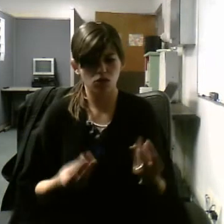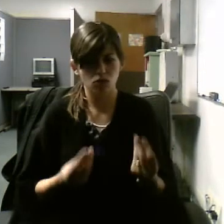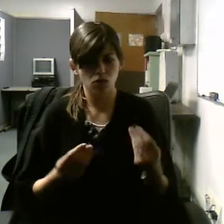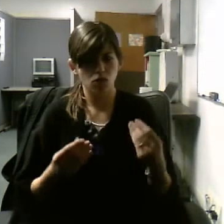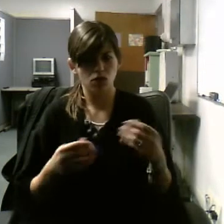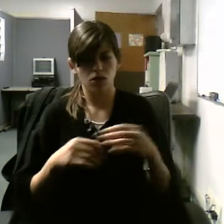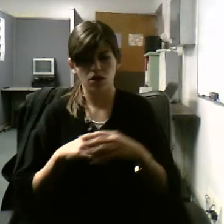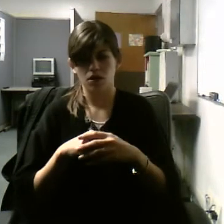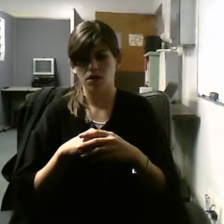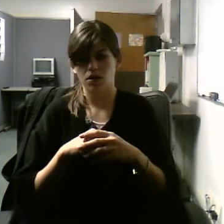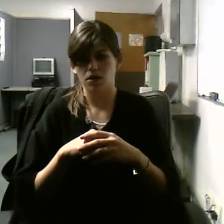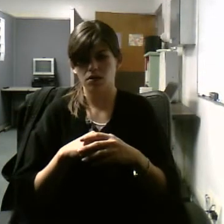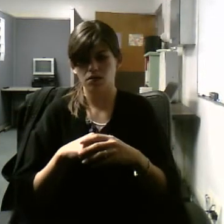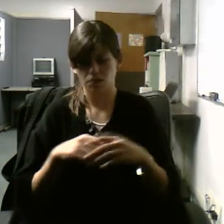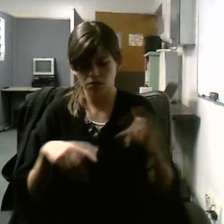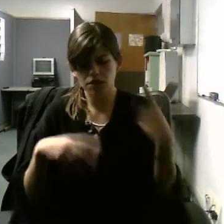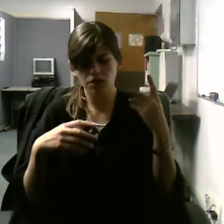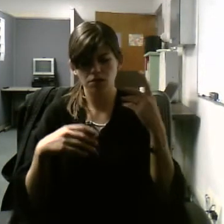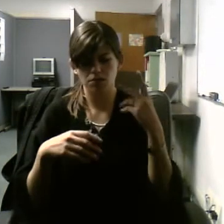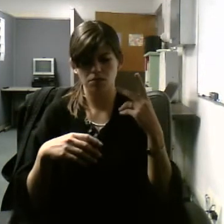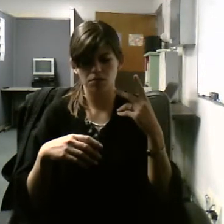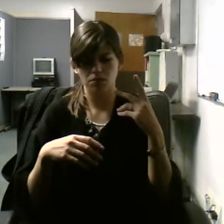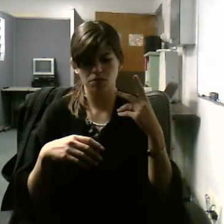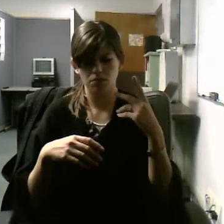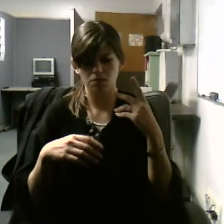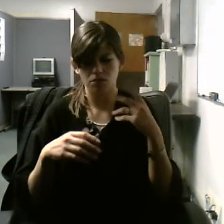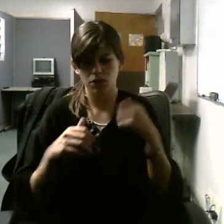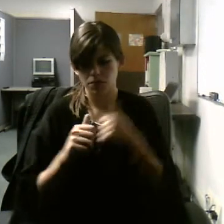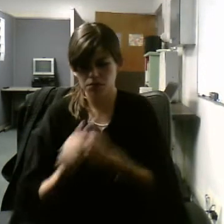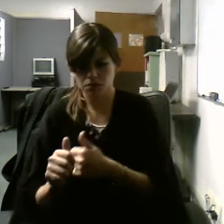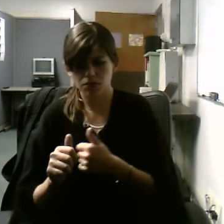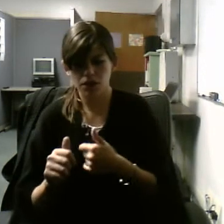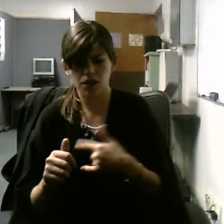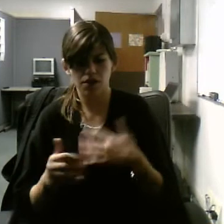we infer that it must be encountering something different.